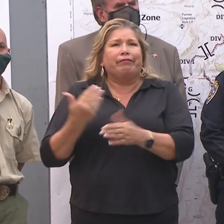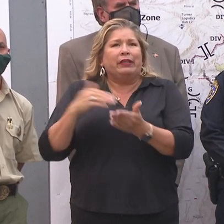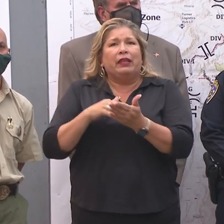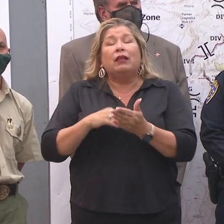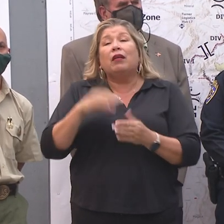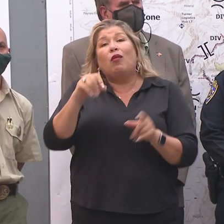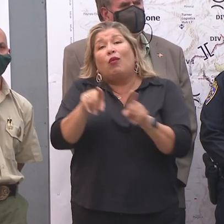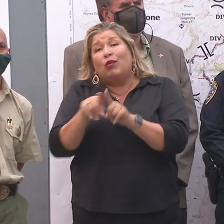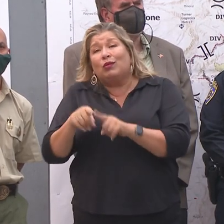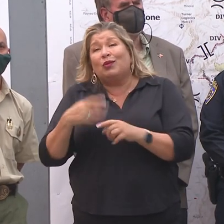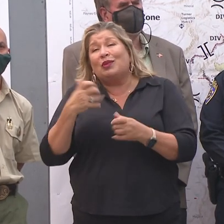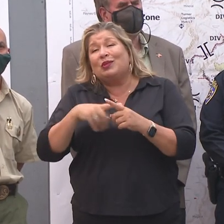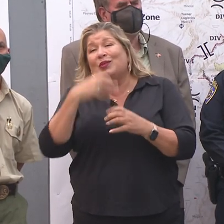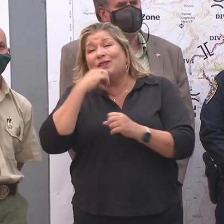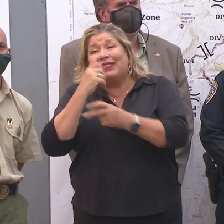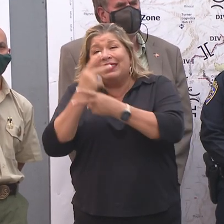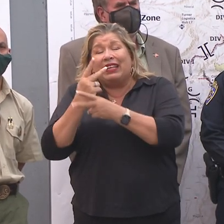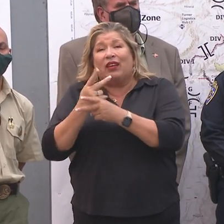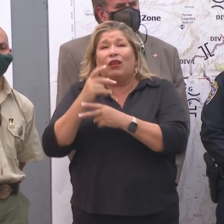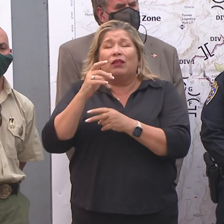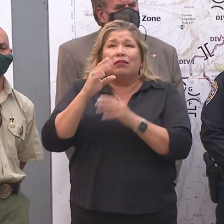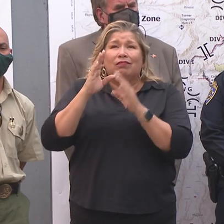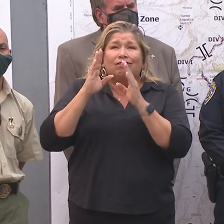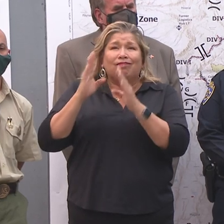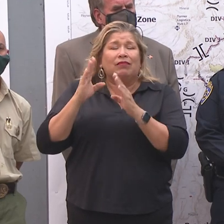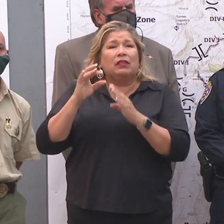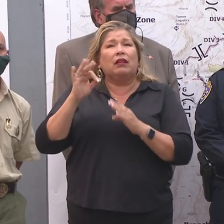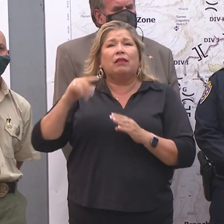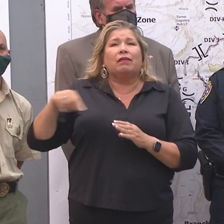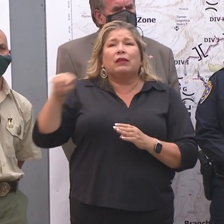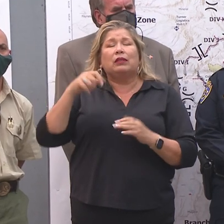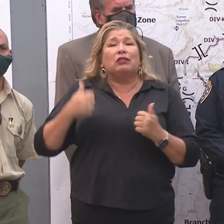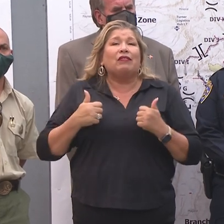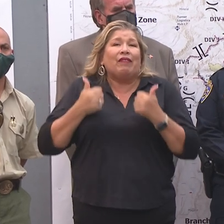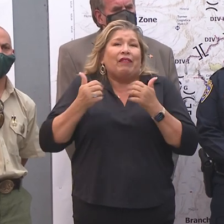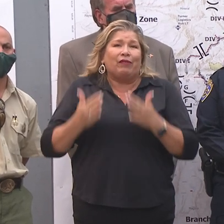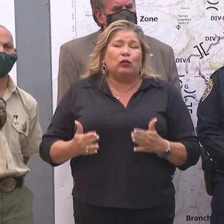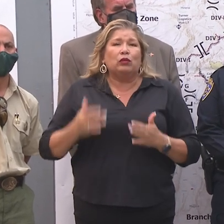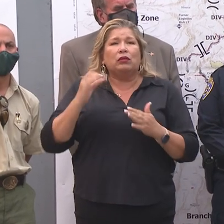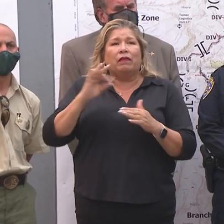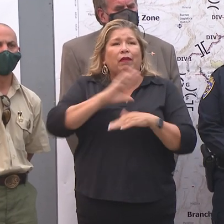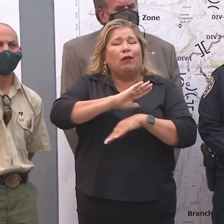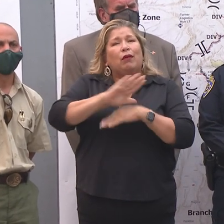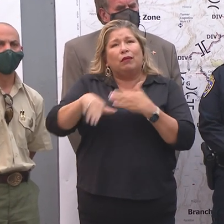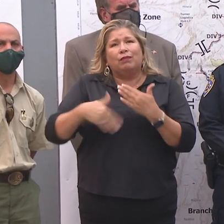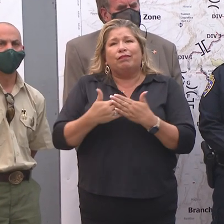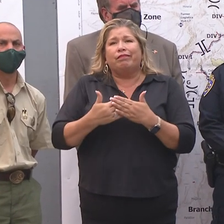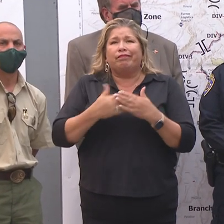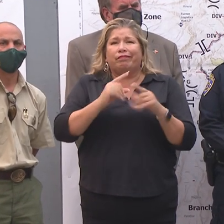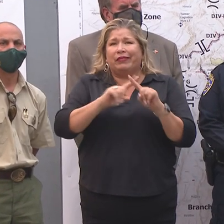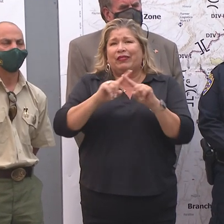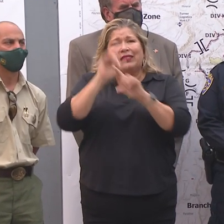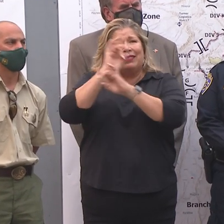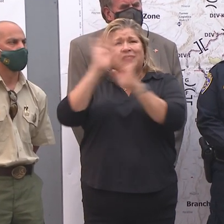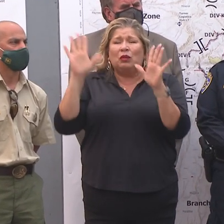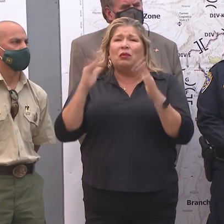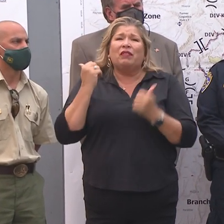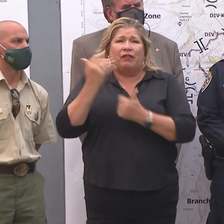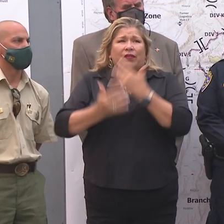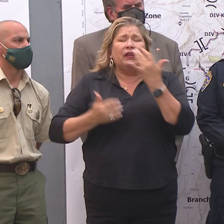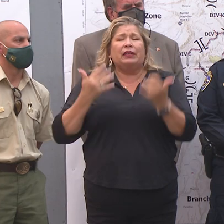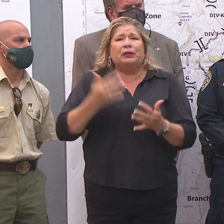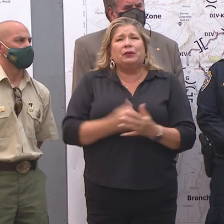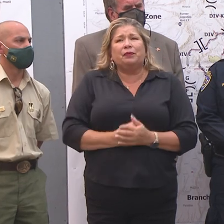that we're taking care of the needs of the survivors of all of these terrible fires.